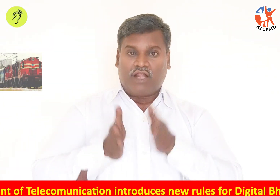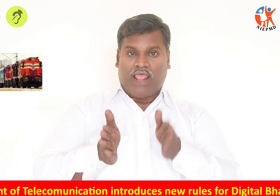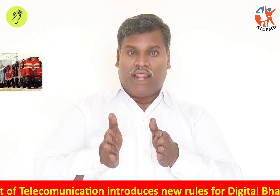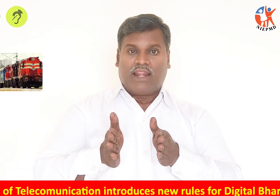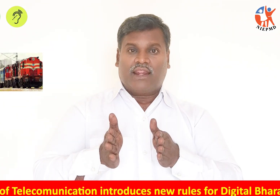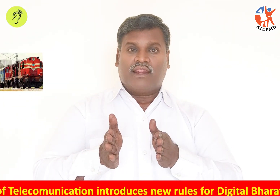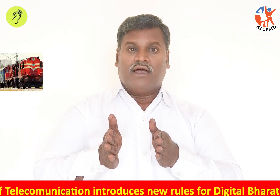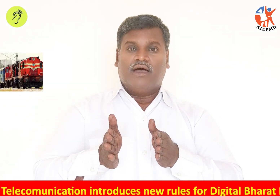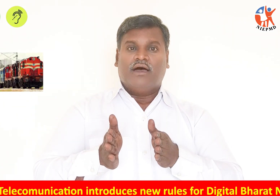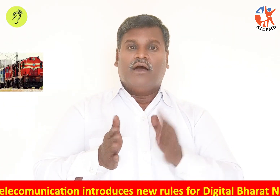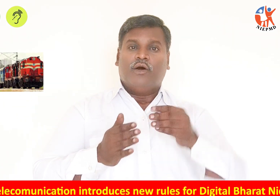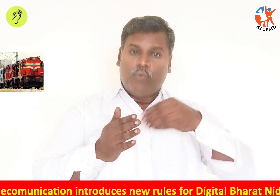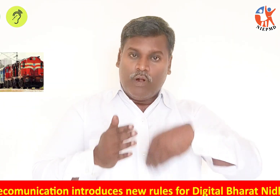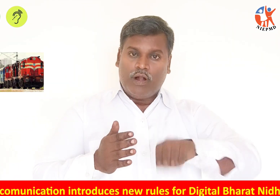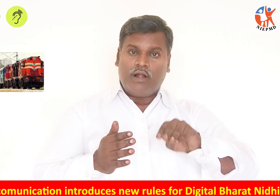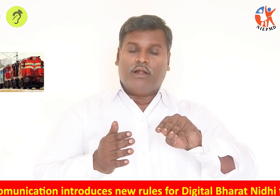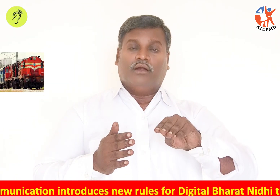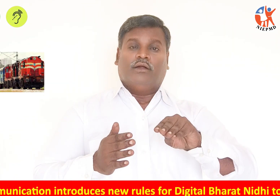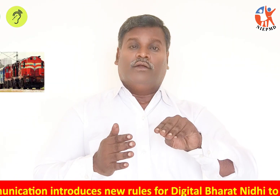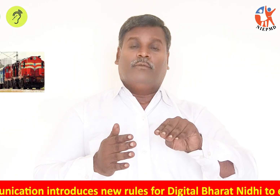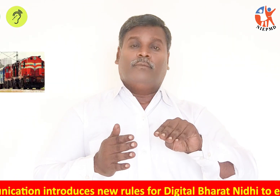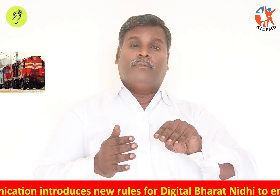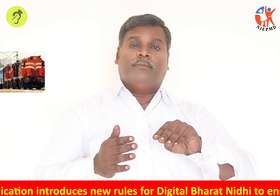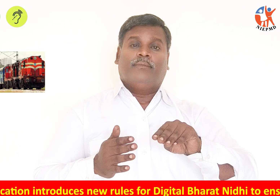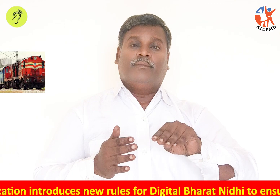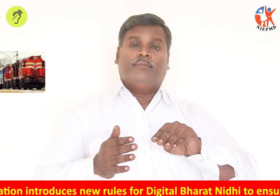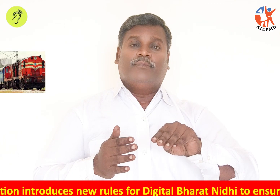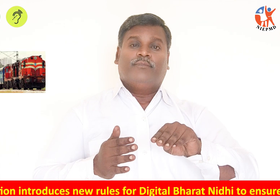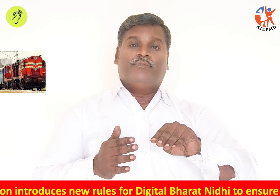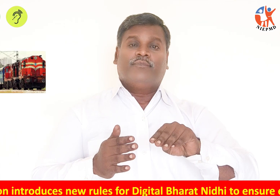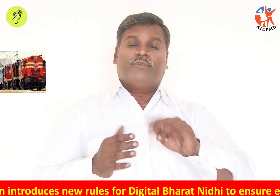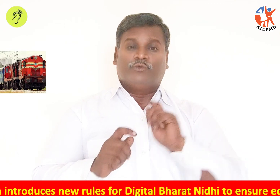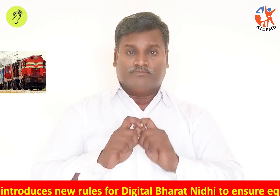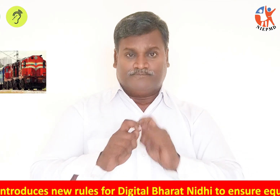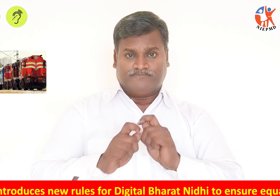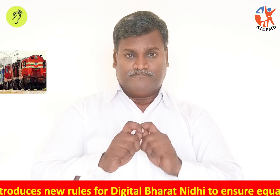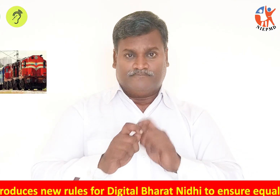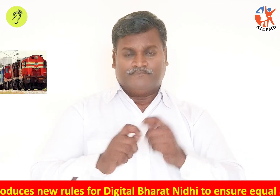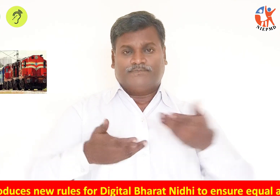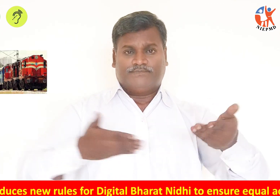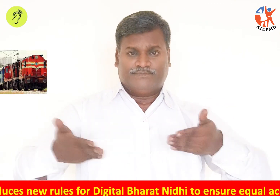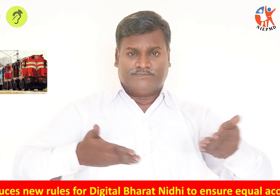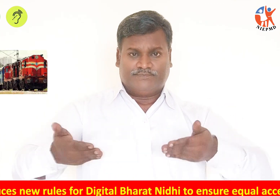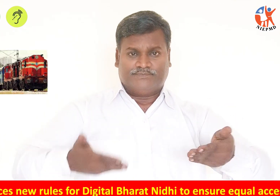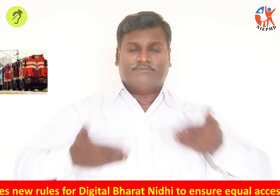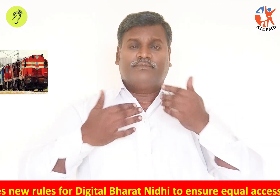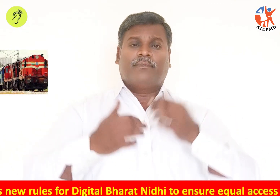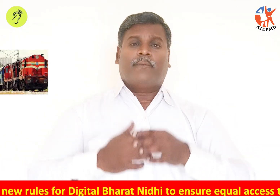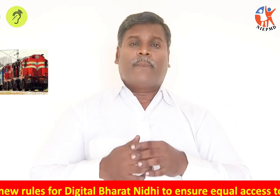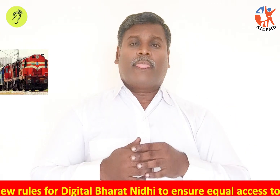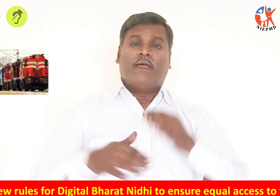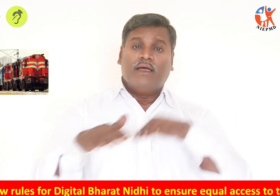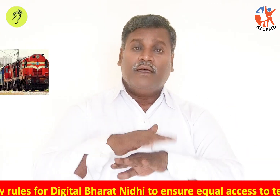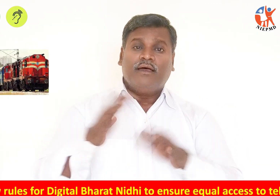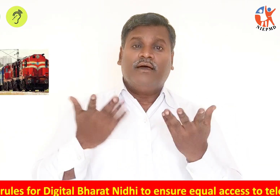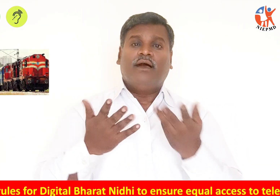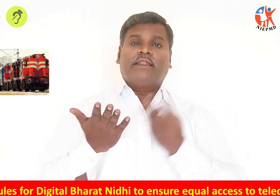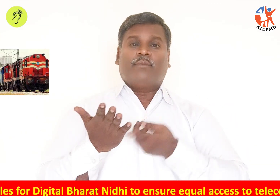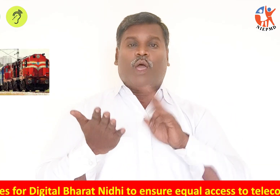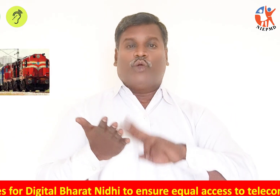special trains would be operated in tamilnadu to clear extra rush of passengers during festivals said a press release from